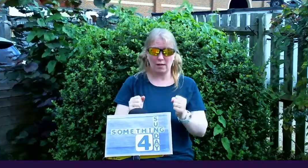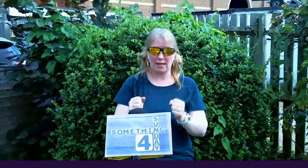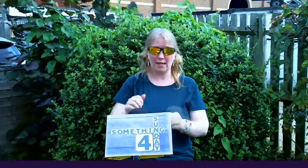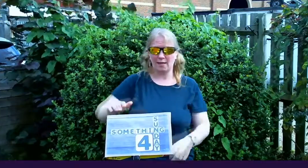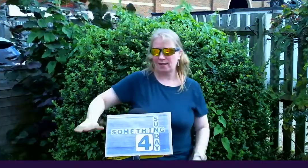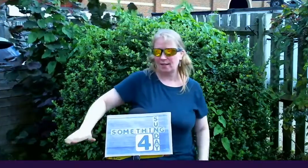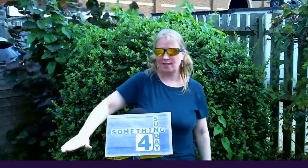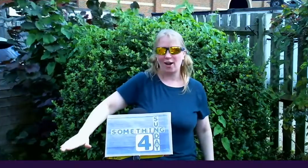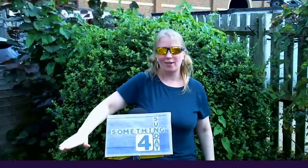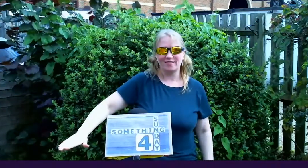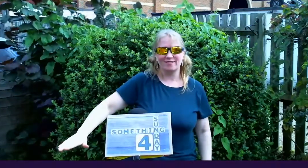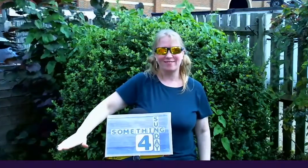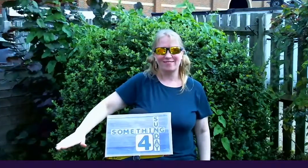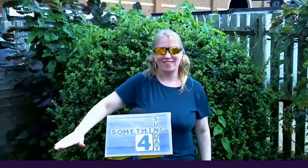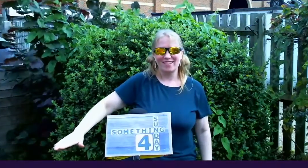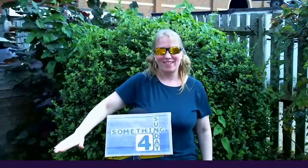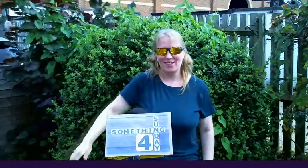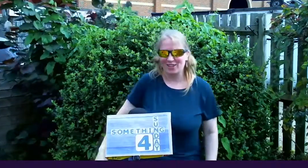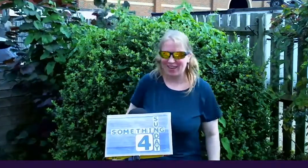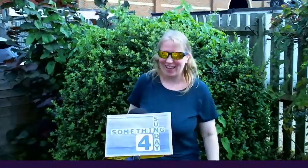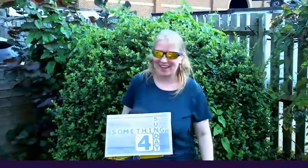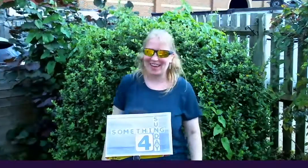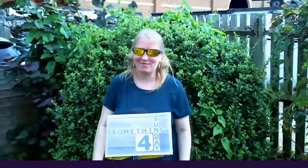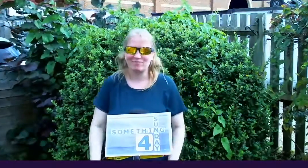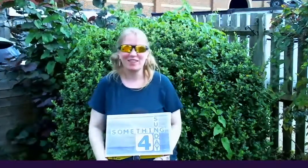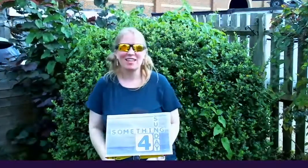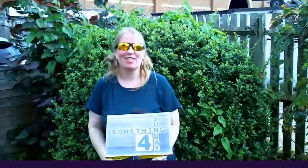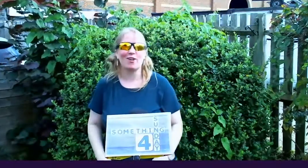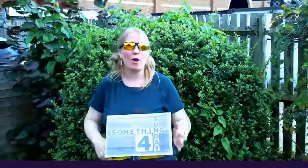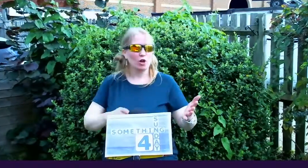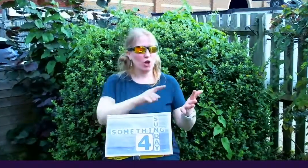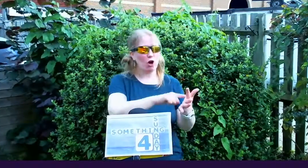only son. Should try that again. So,